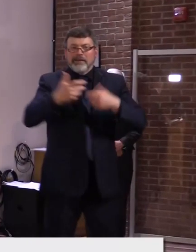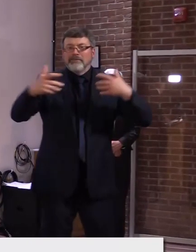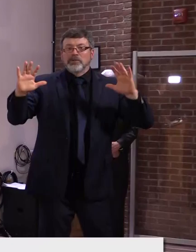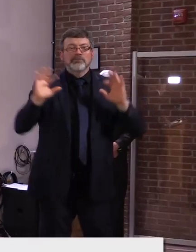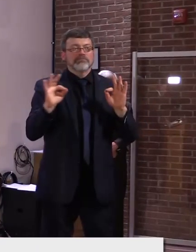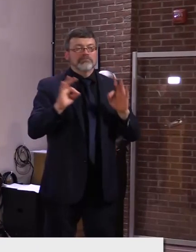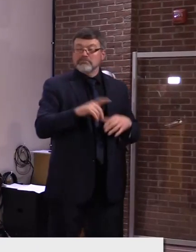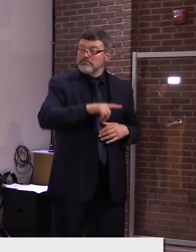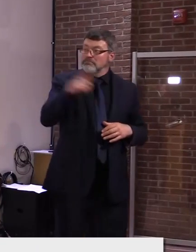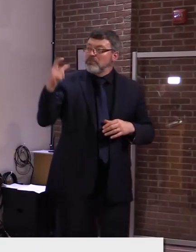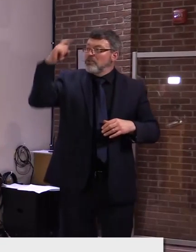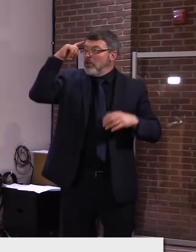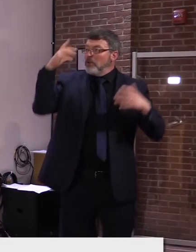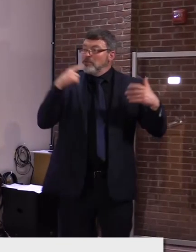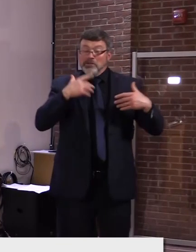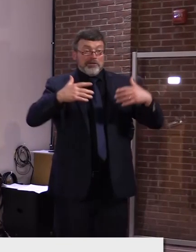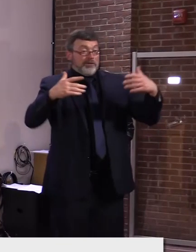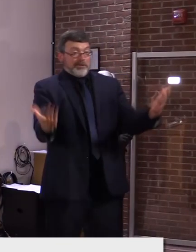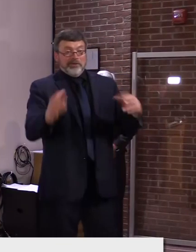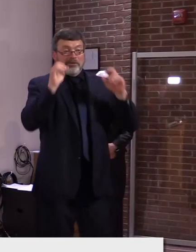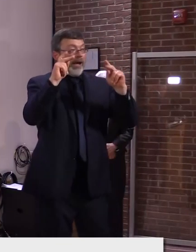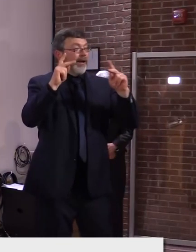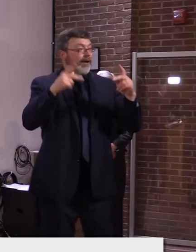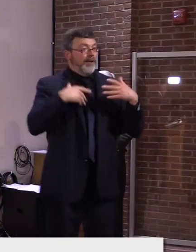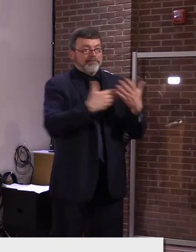Thank you, Dr. Levine. We'll now open it up to questions.